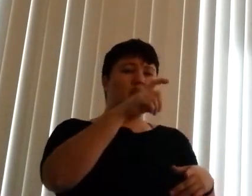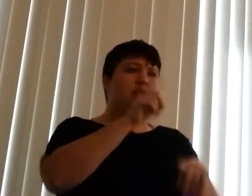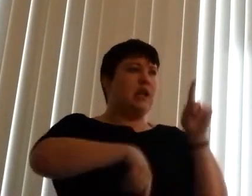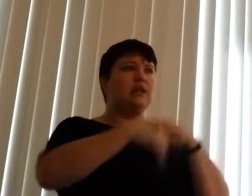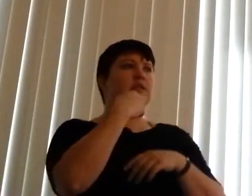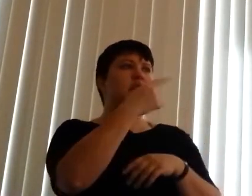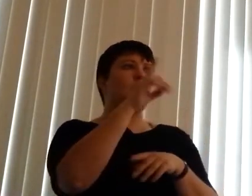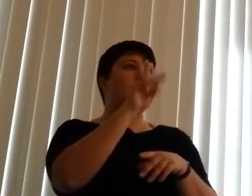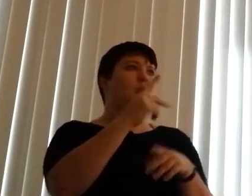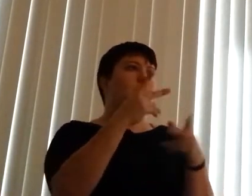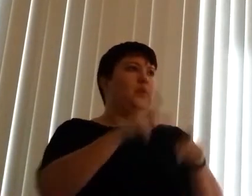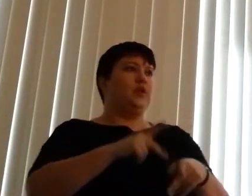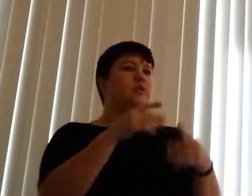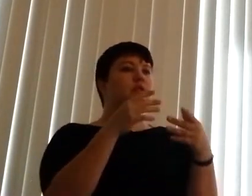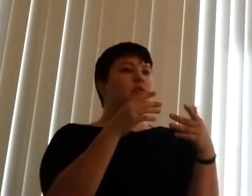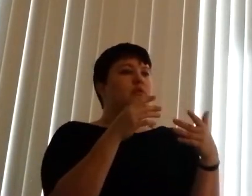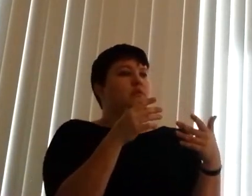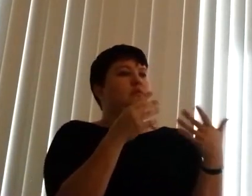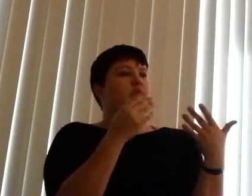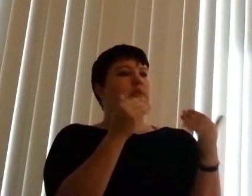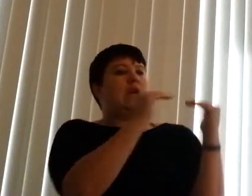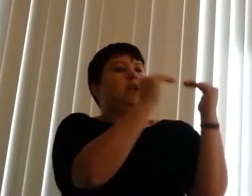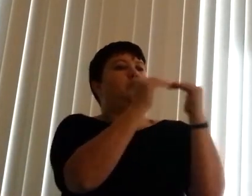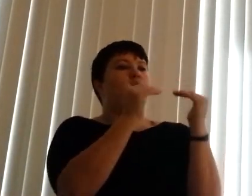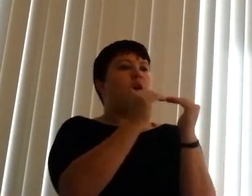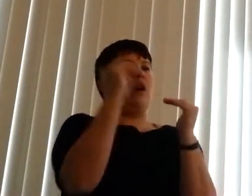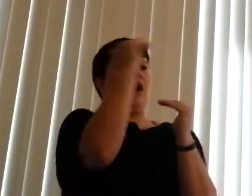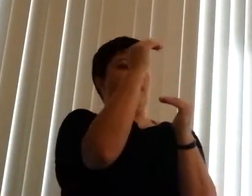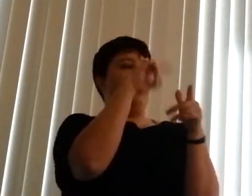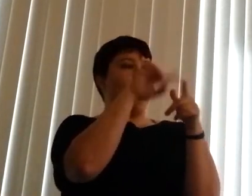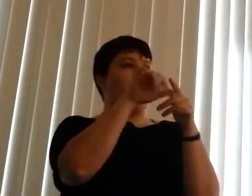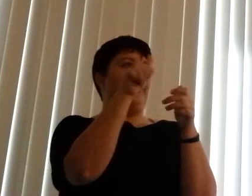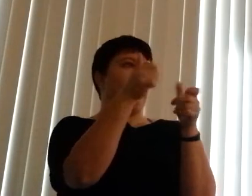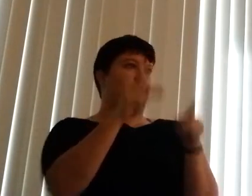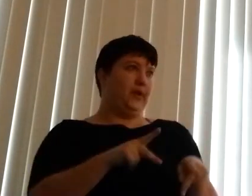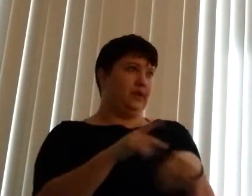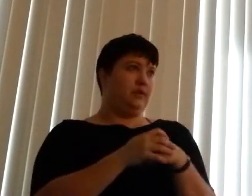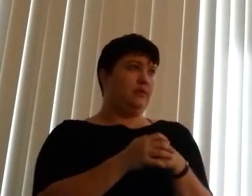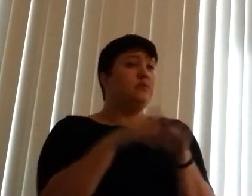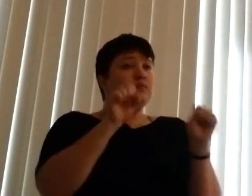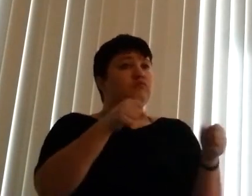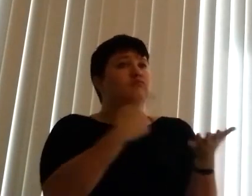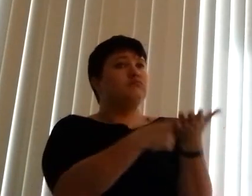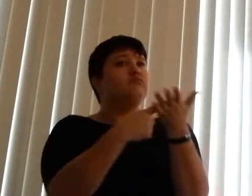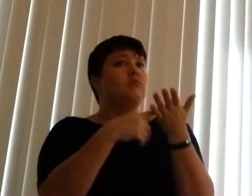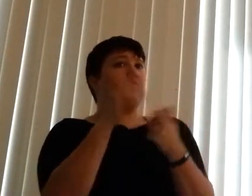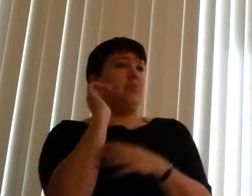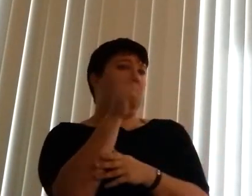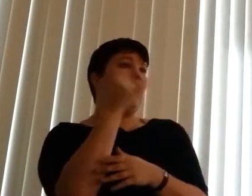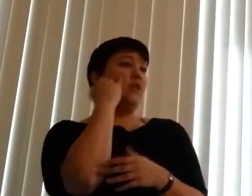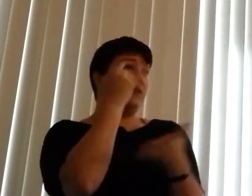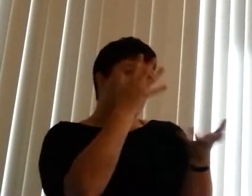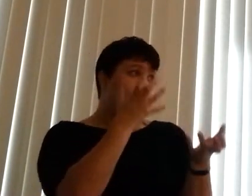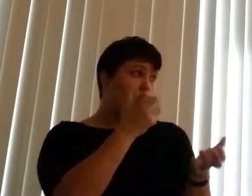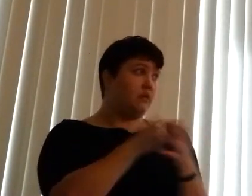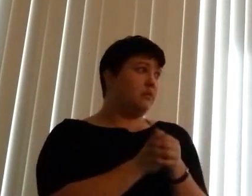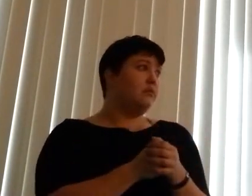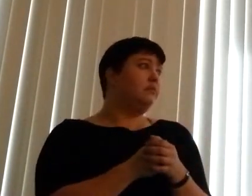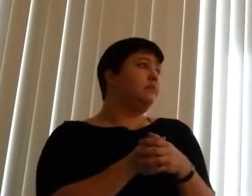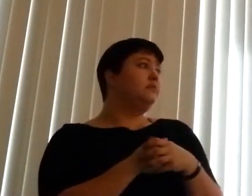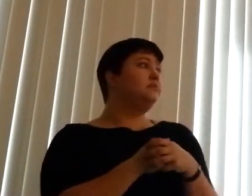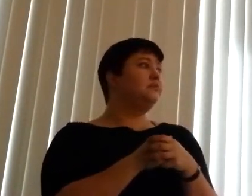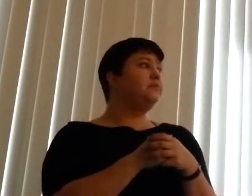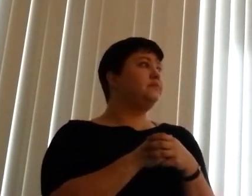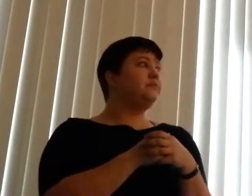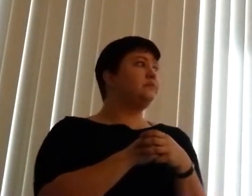worth than another. We can talk about that later if you like. So I'm not